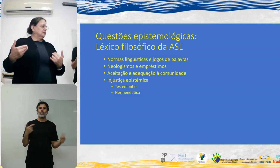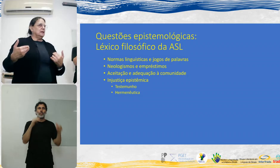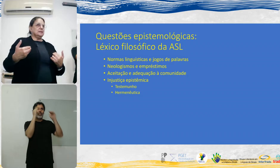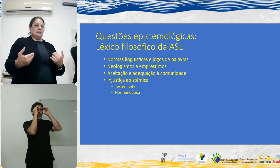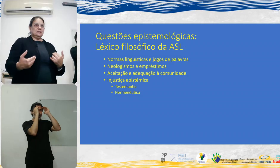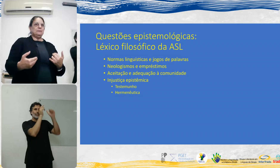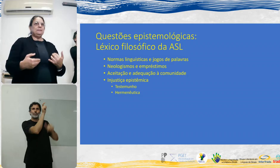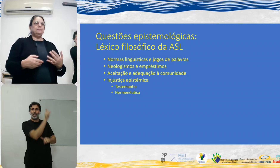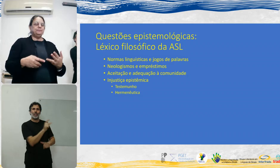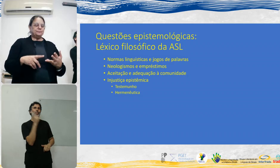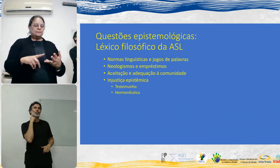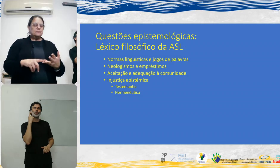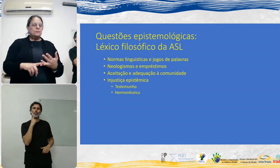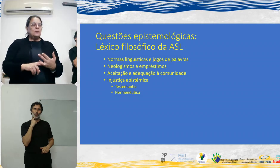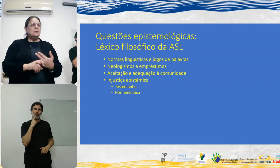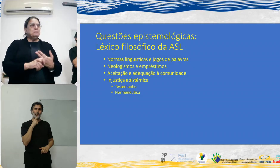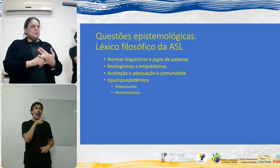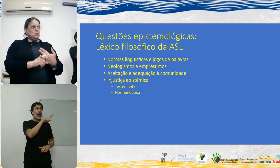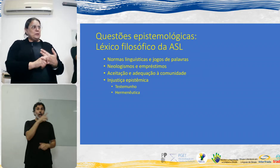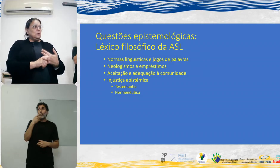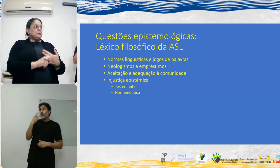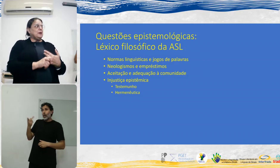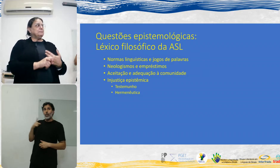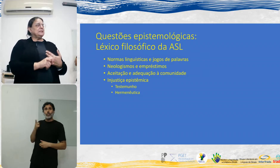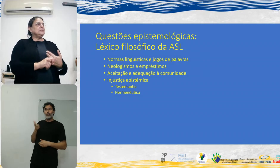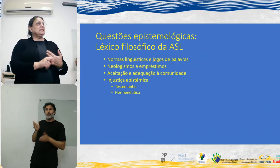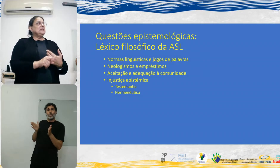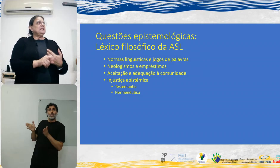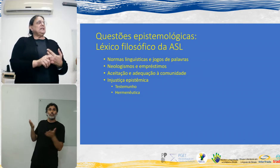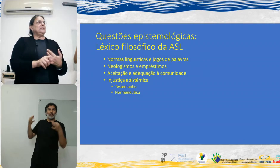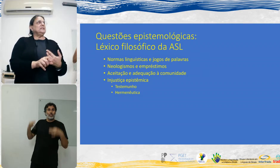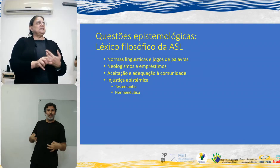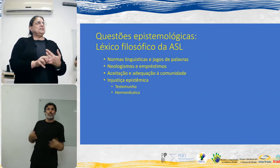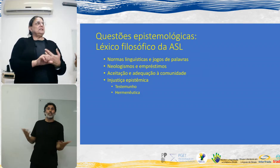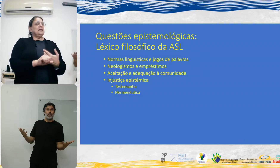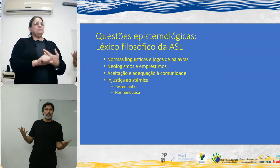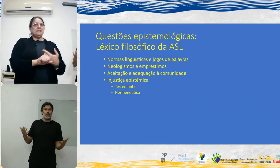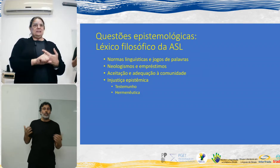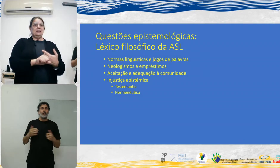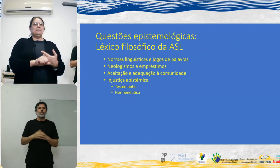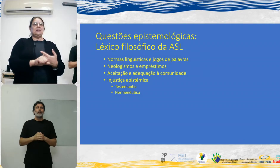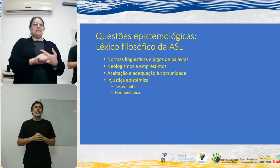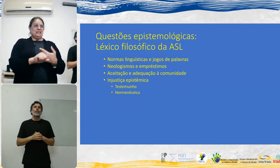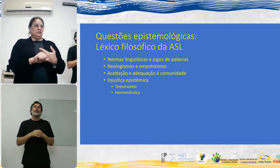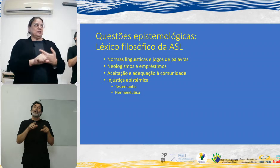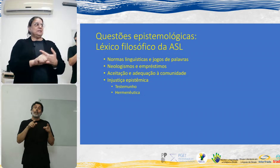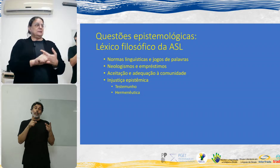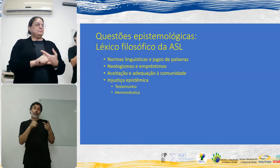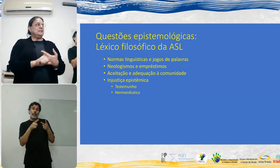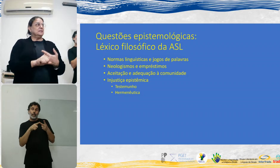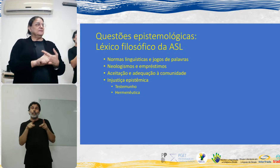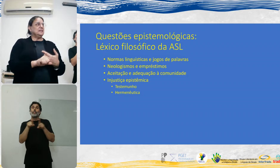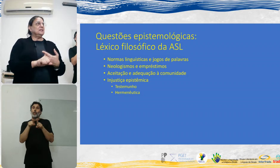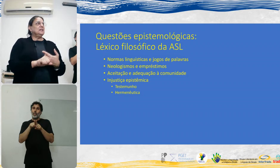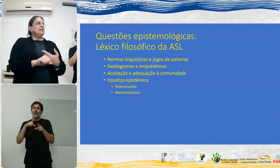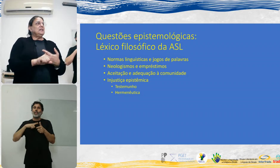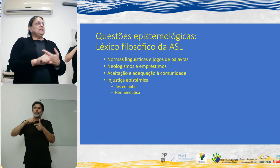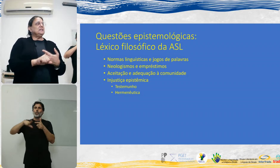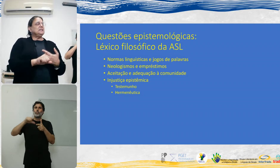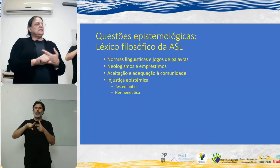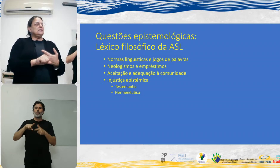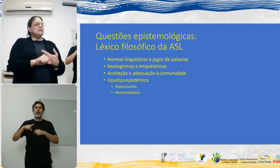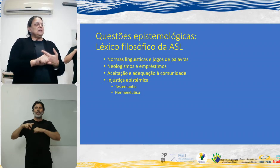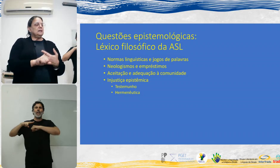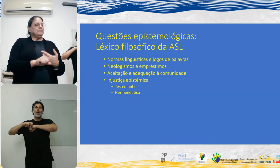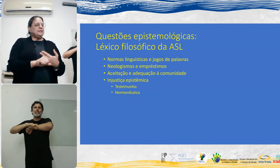that assessment. But what also happens is the epistemic injustice piece of it